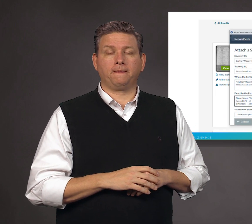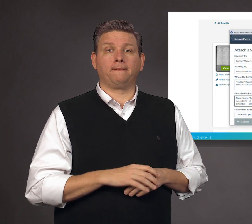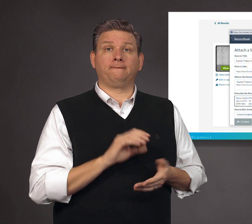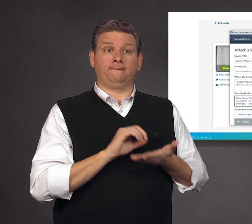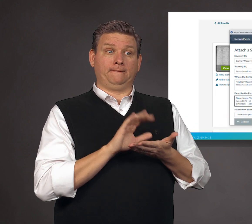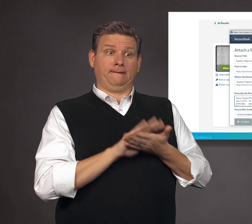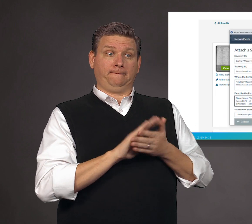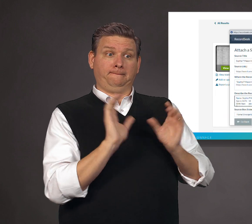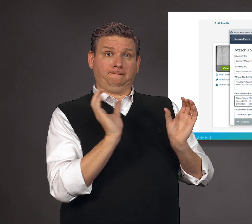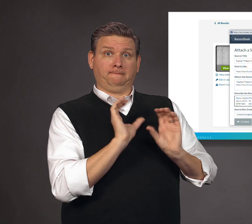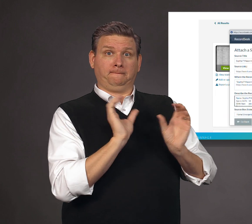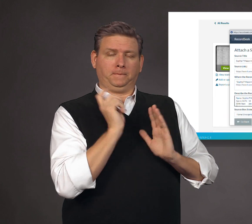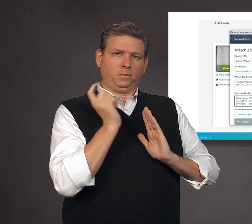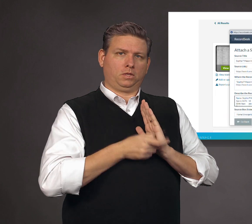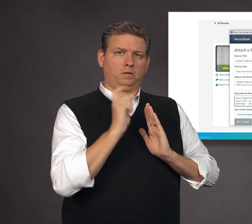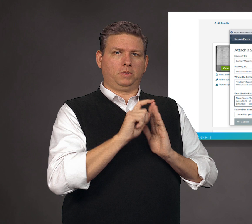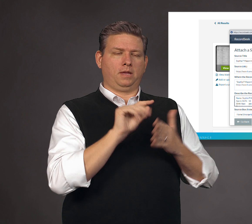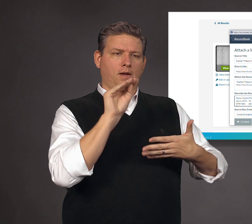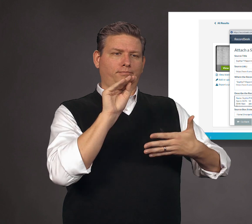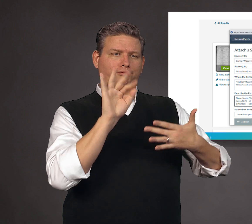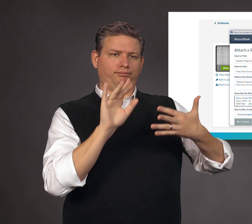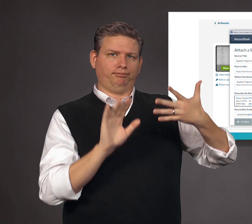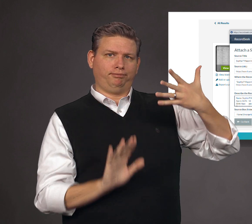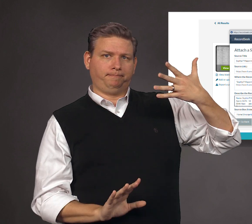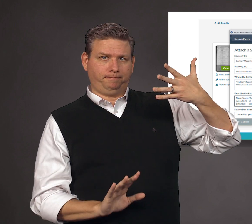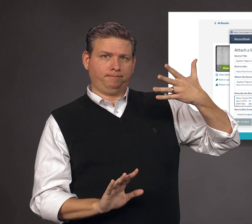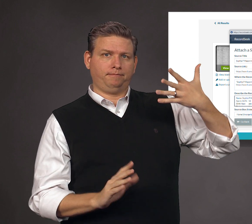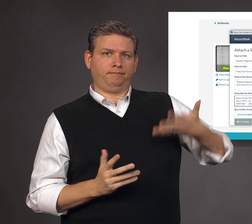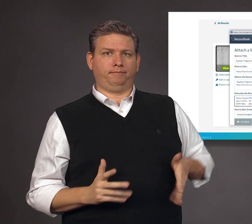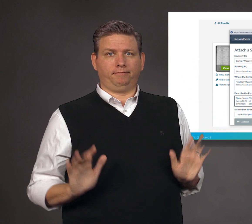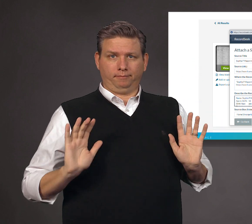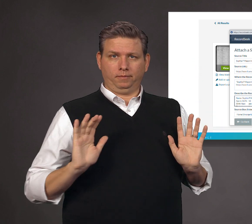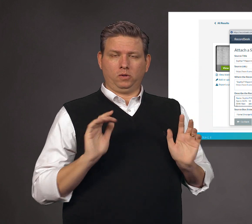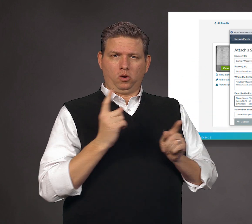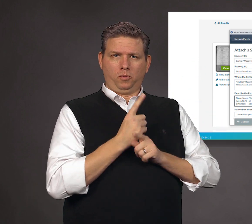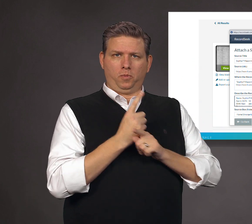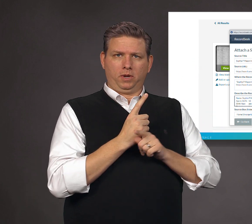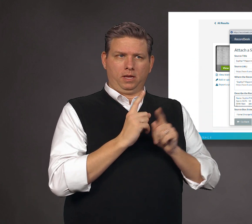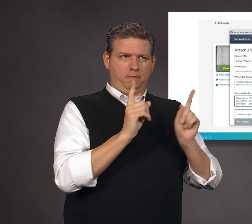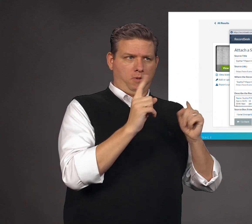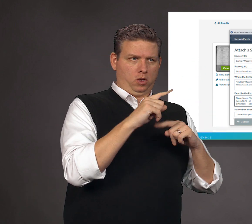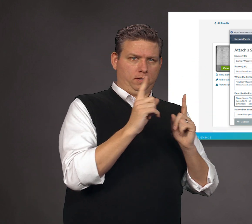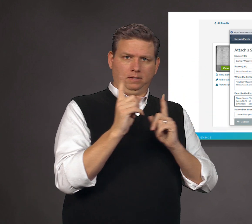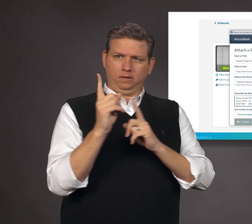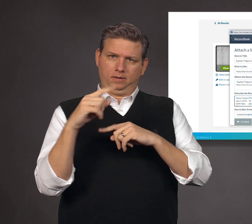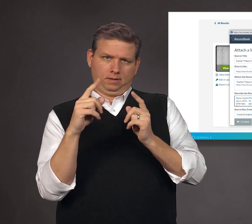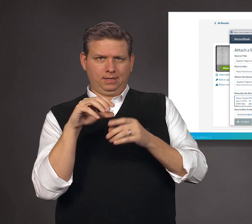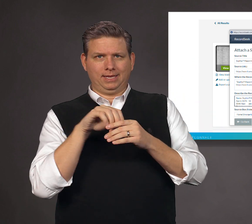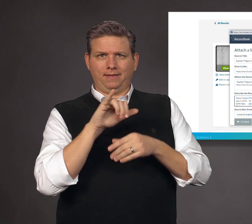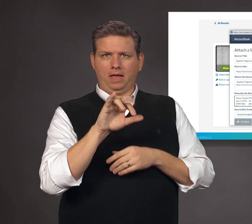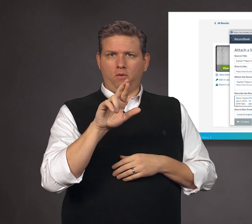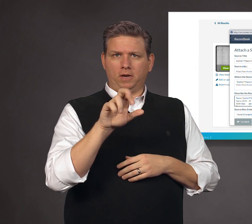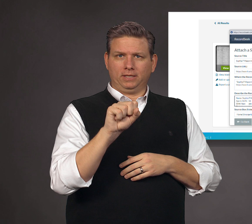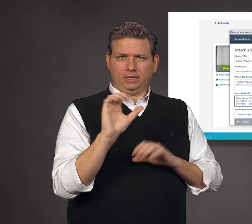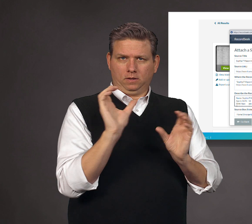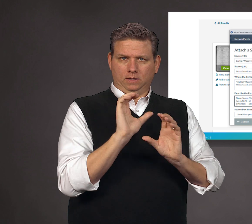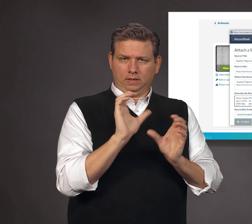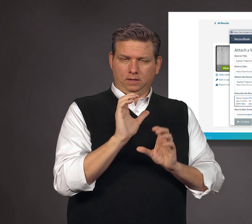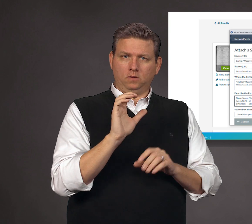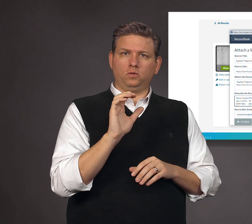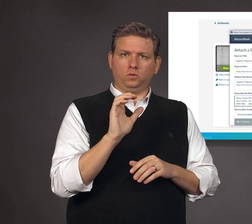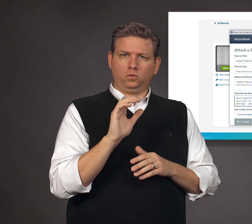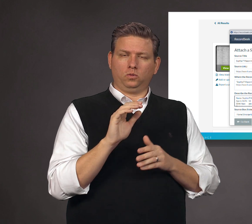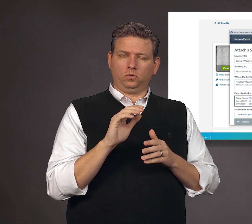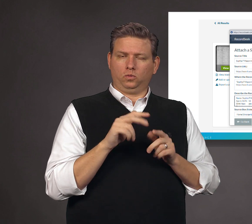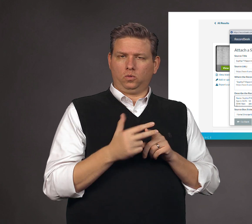RecordSeek automatically fills in the information from the web page to the appropriate boxes in the RecordSeek tool. This is what will appear in the source